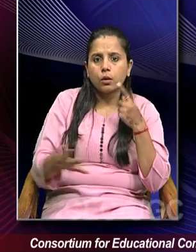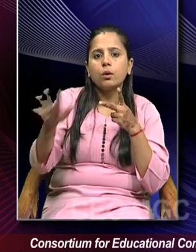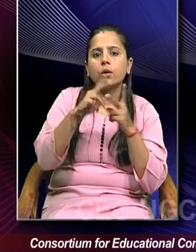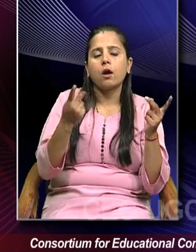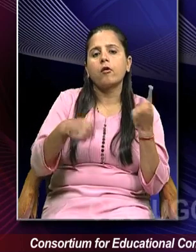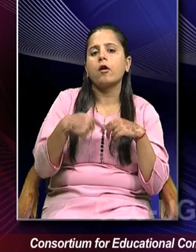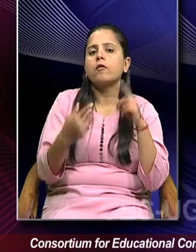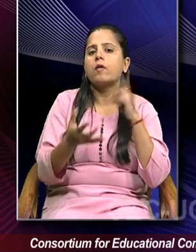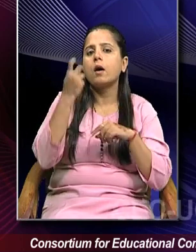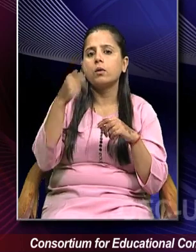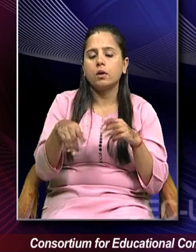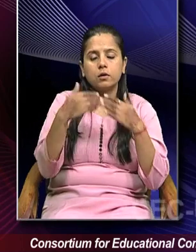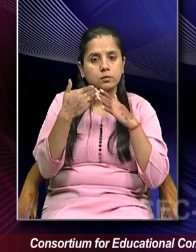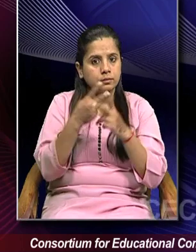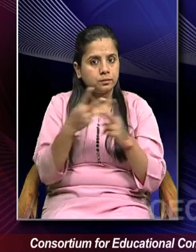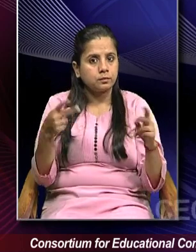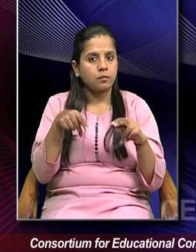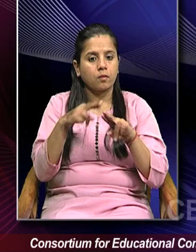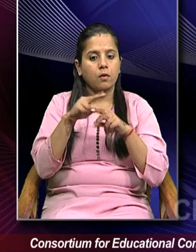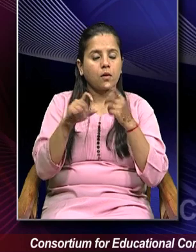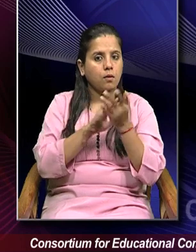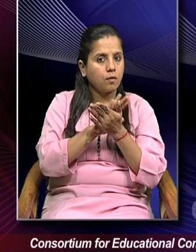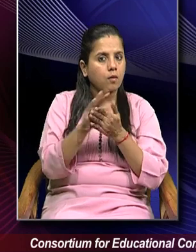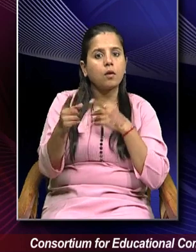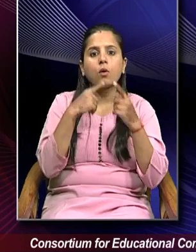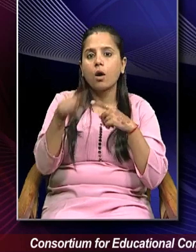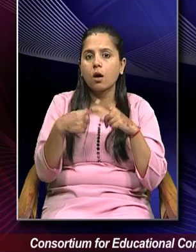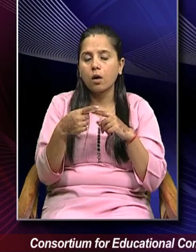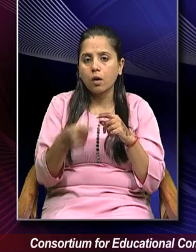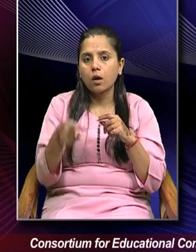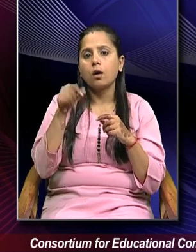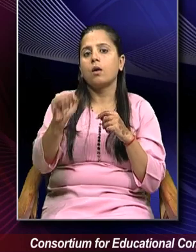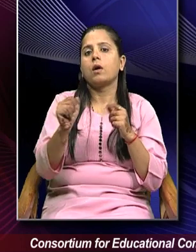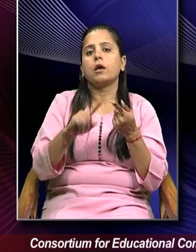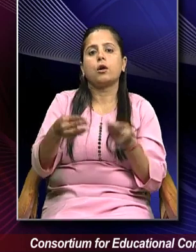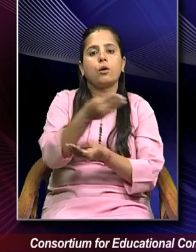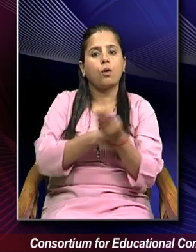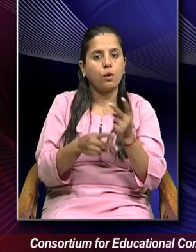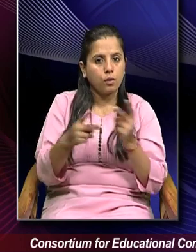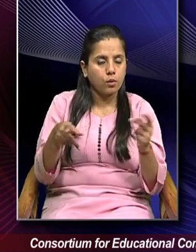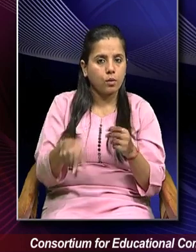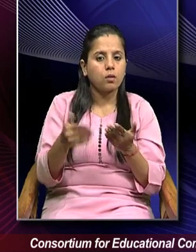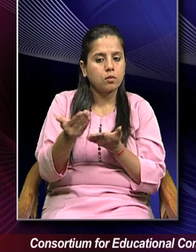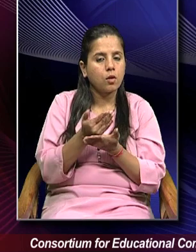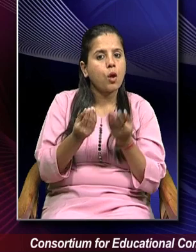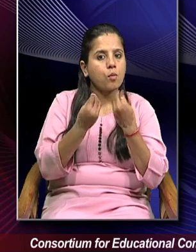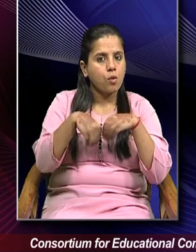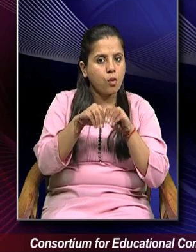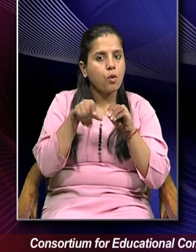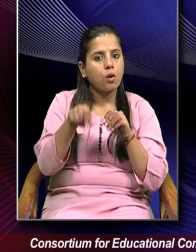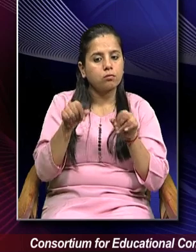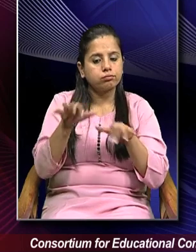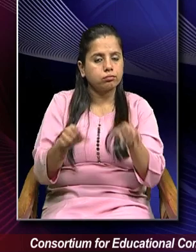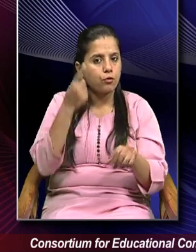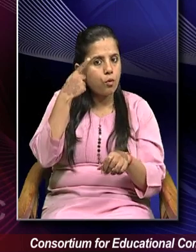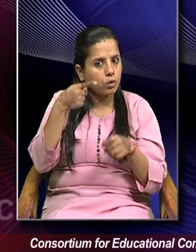we find that scholars like Fay, they have talked about economic imperialism in the framework of securing more and more colonies for